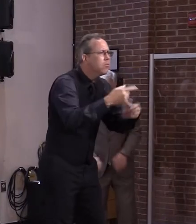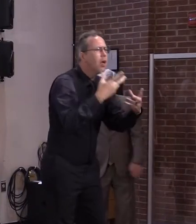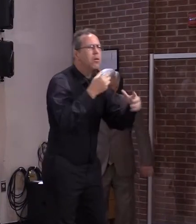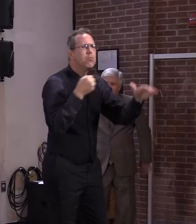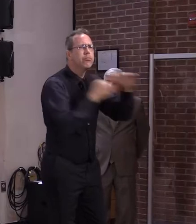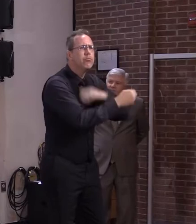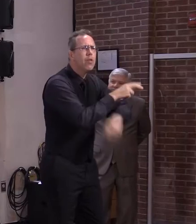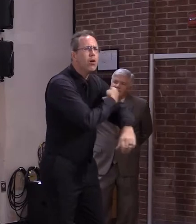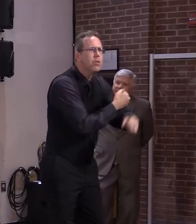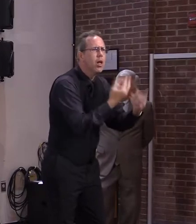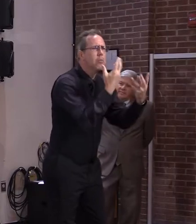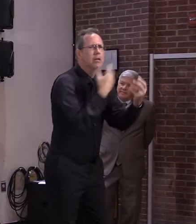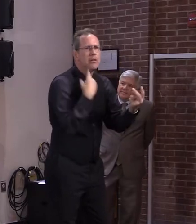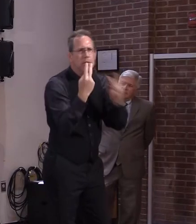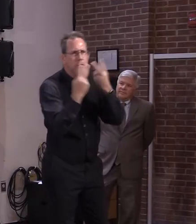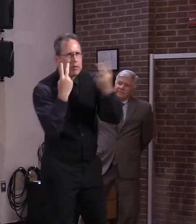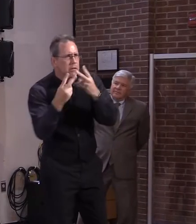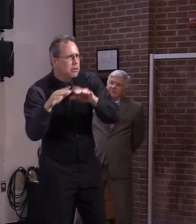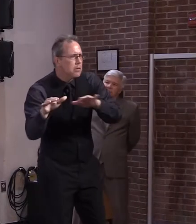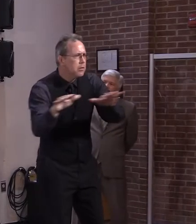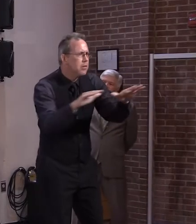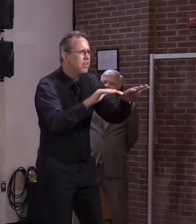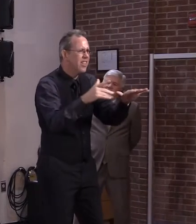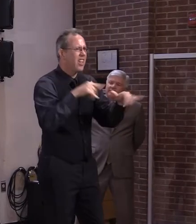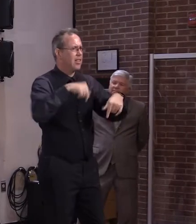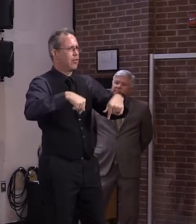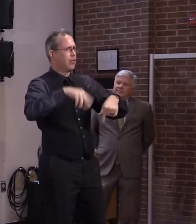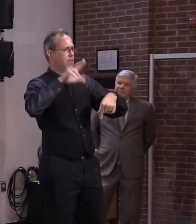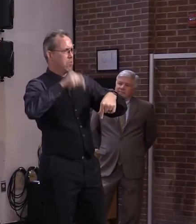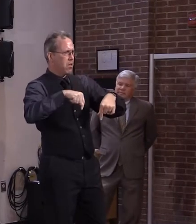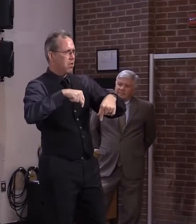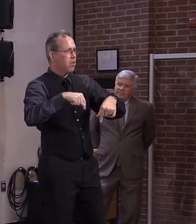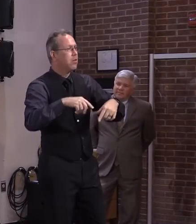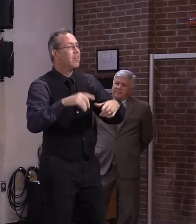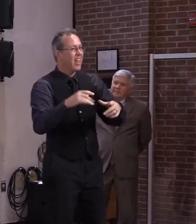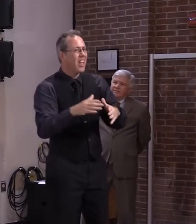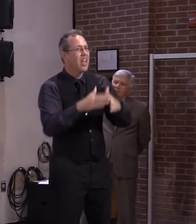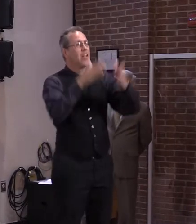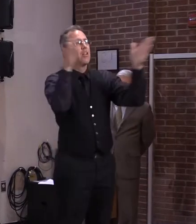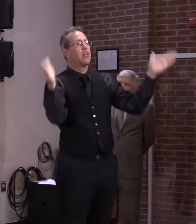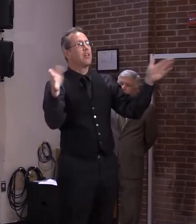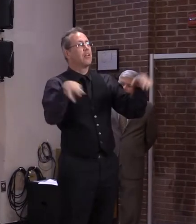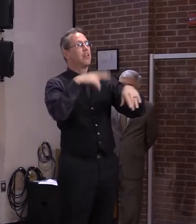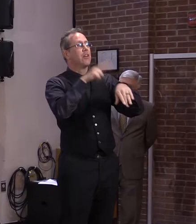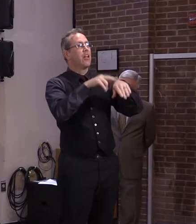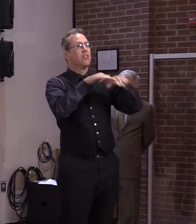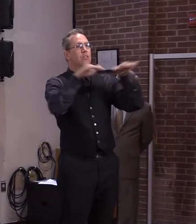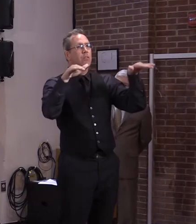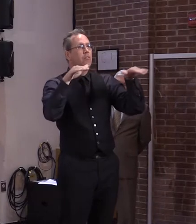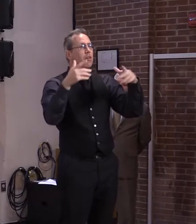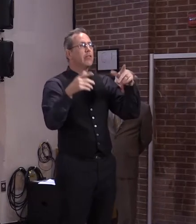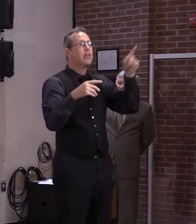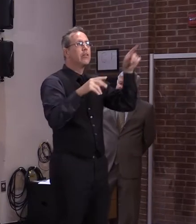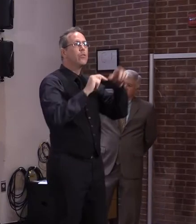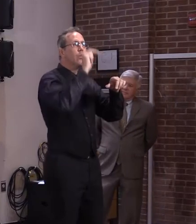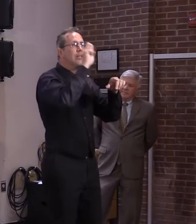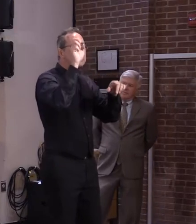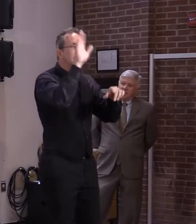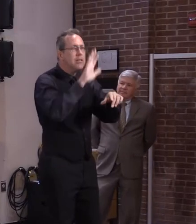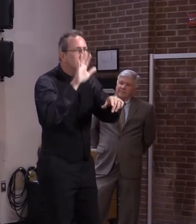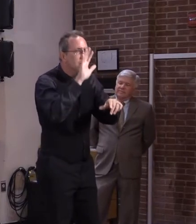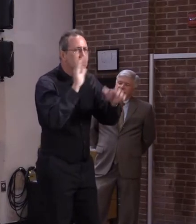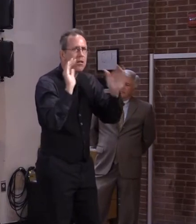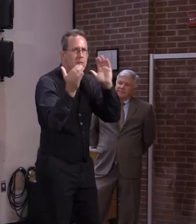as well. Are things in the region moving in the same way as Vermont? Are they moving opposite? Are they getting worse, better? We look at all of the different